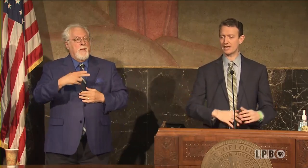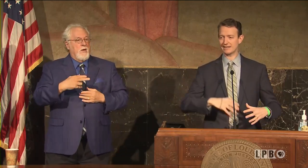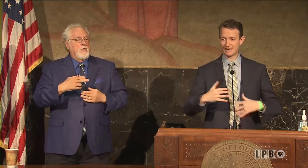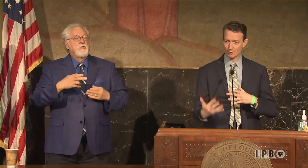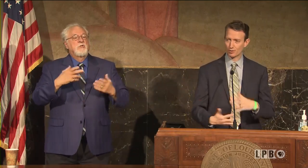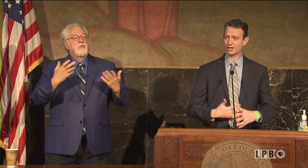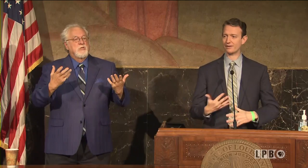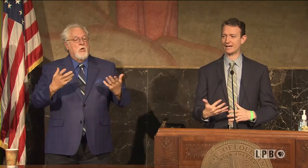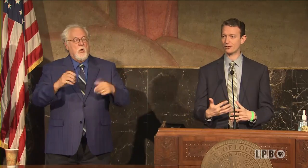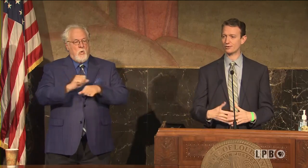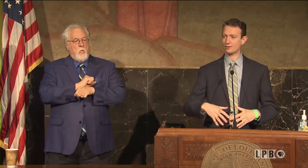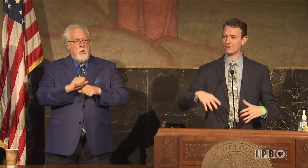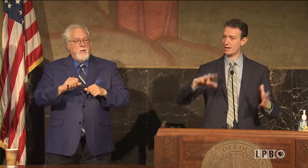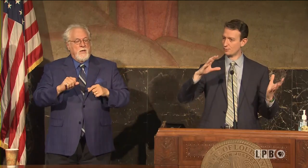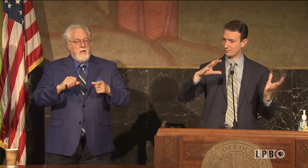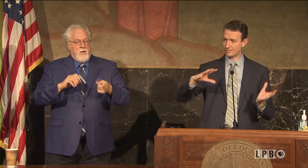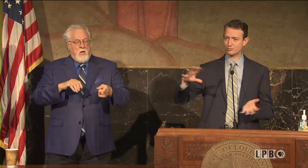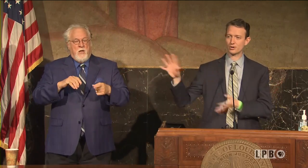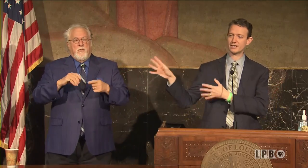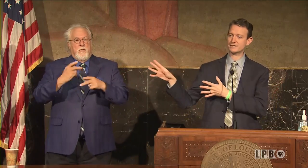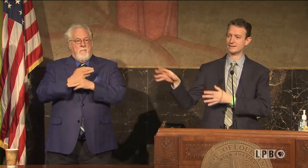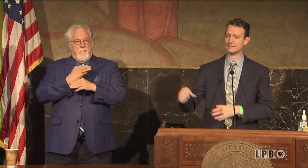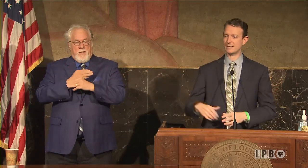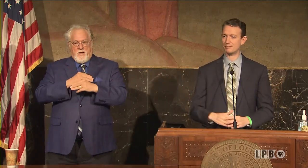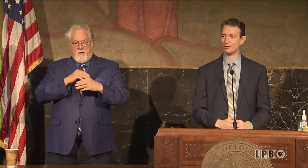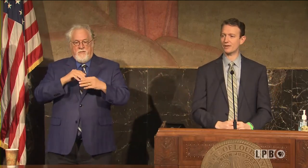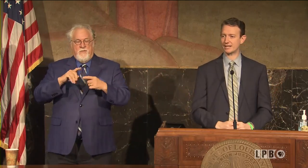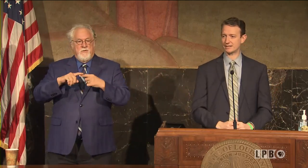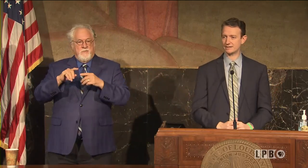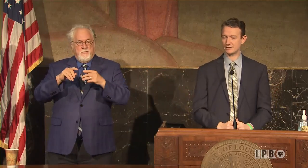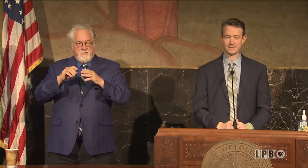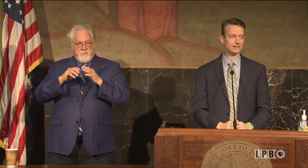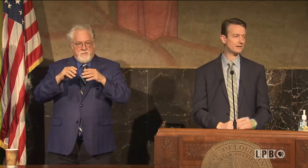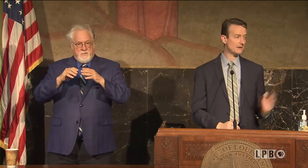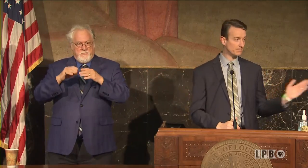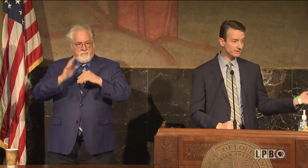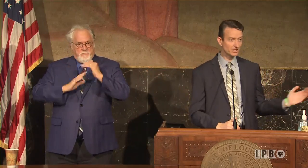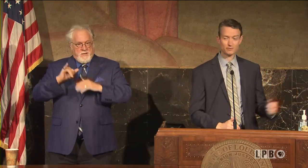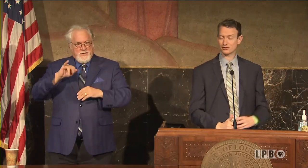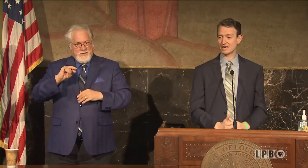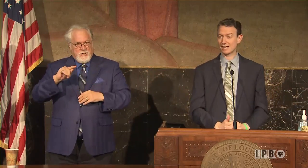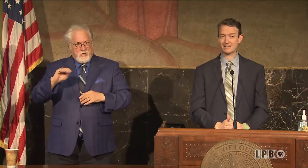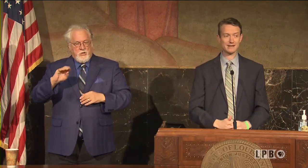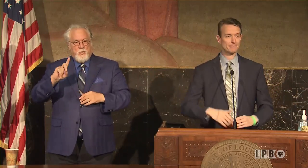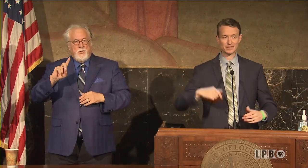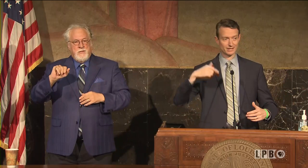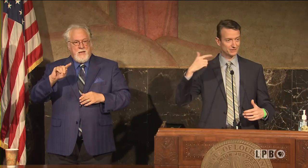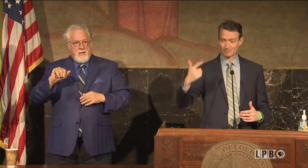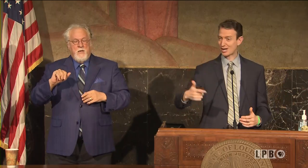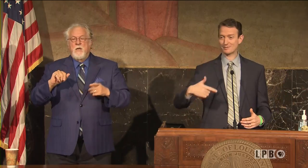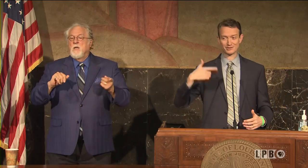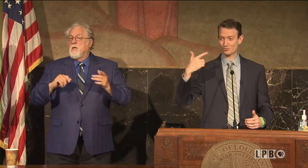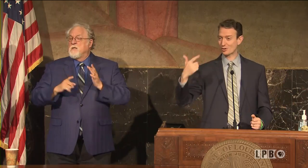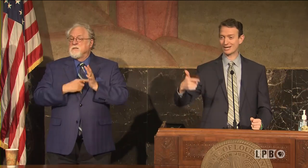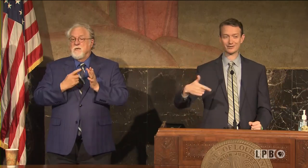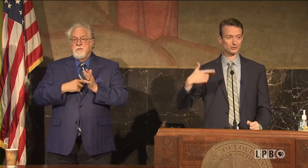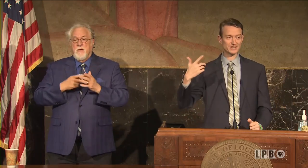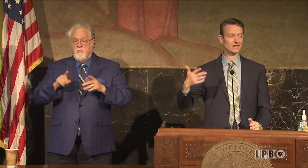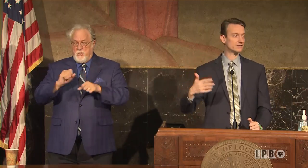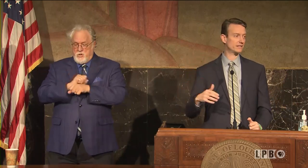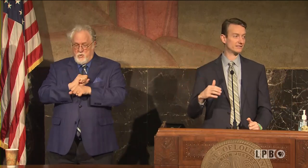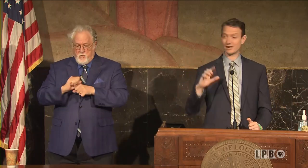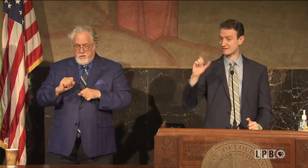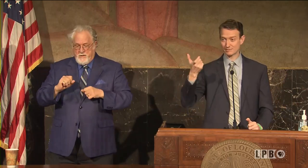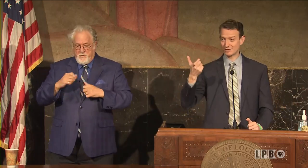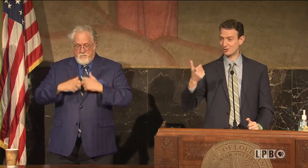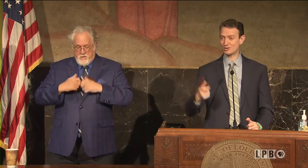associated. So they've been working on the algorithm. We've been trying to then build that into the data. But as the governor said, sometimes as you're working out those